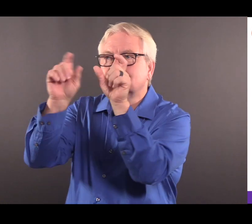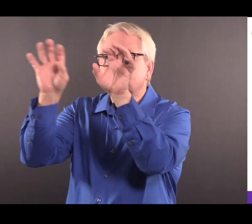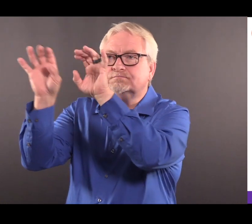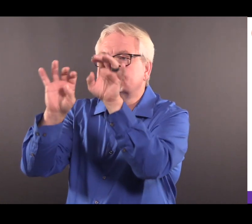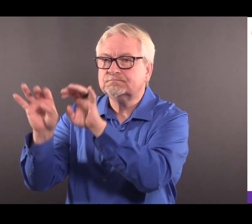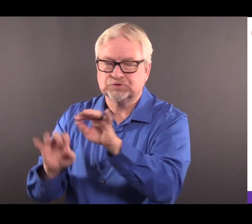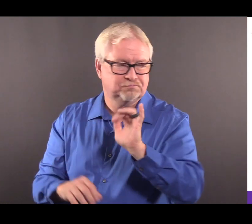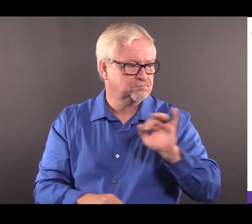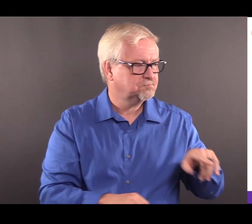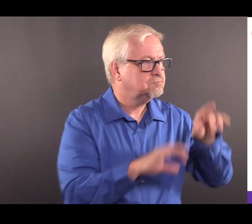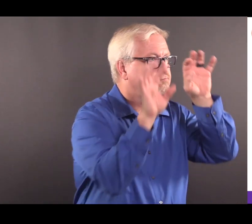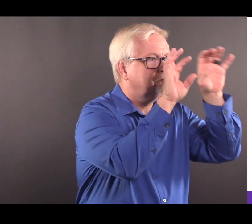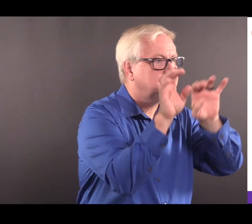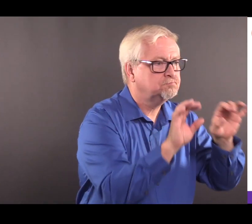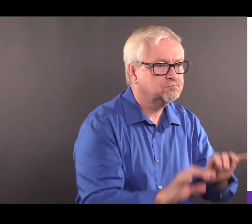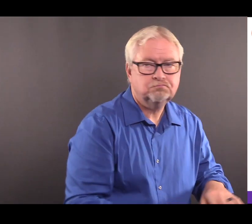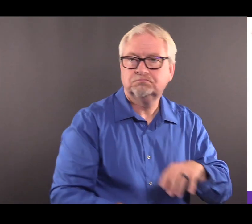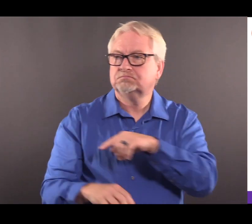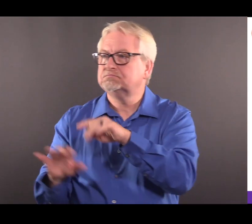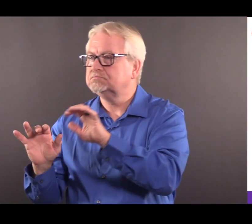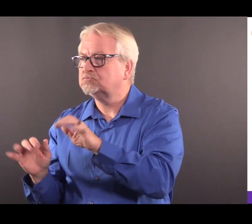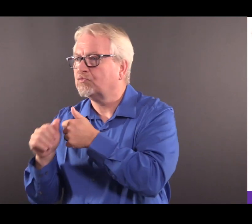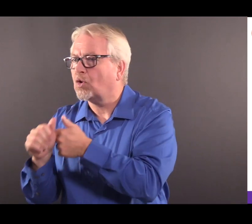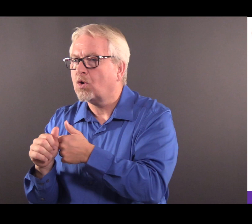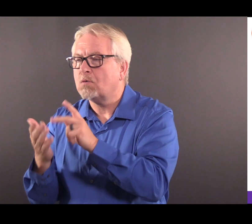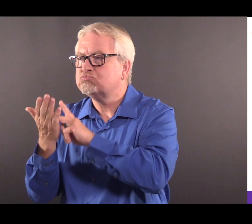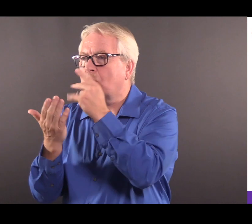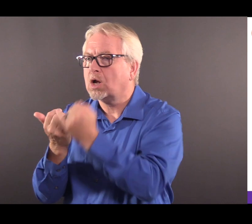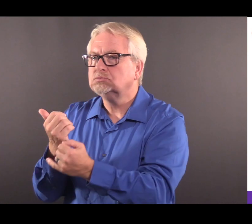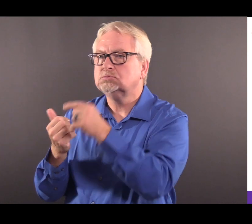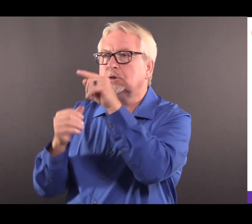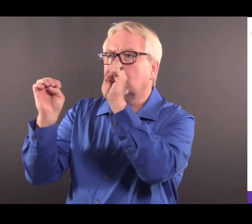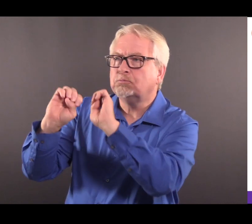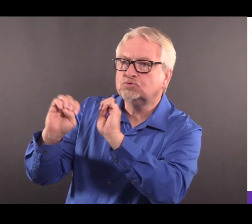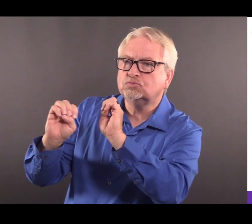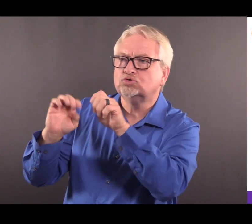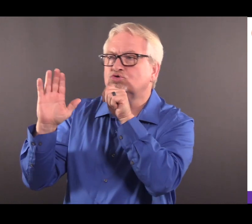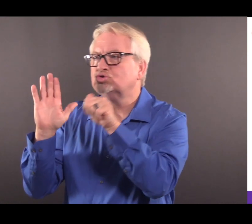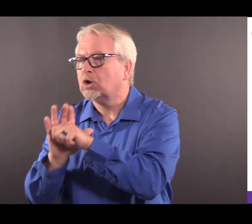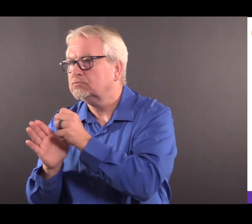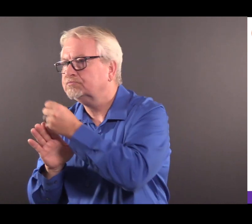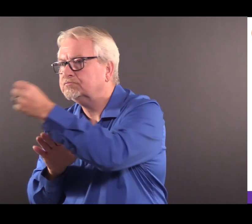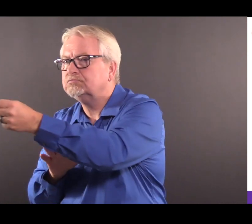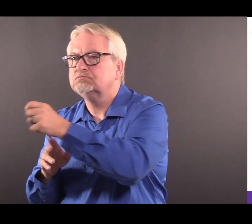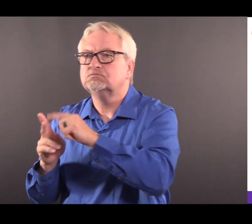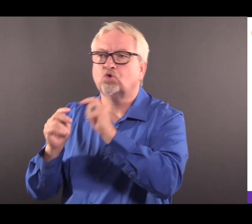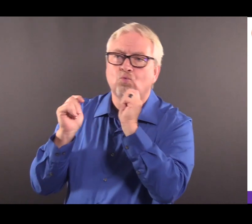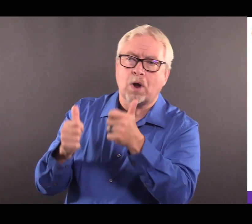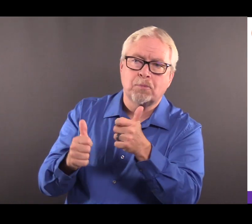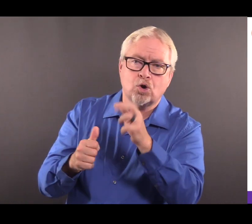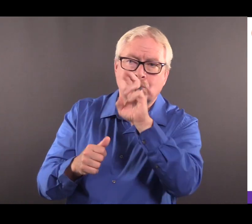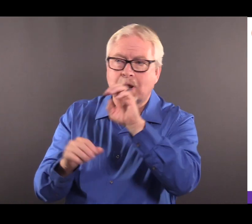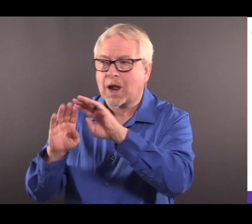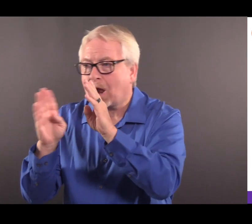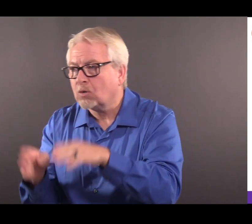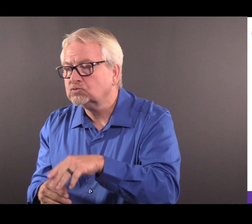all fields or data elements by the kind of project it is, such as emergency